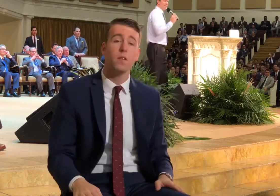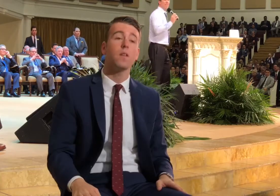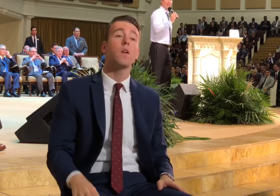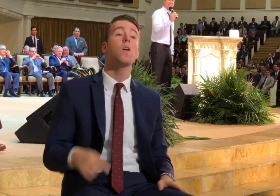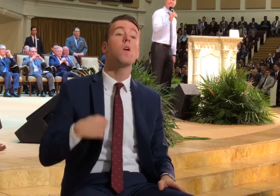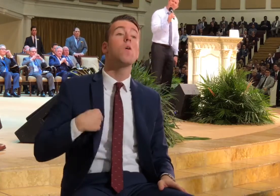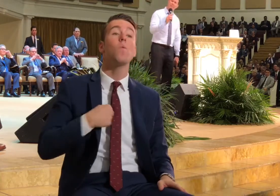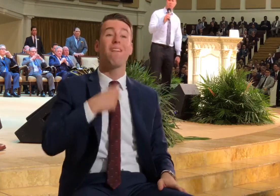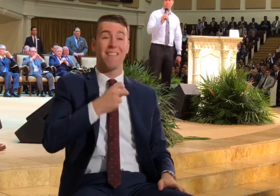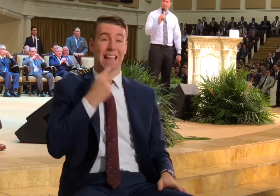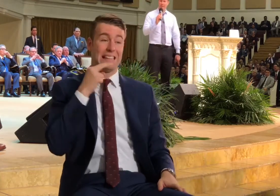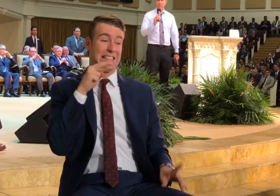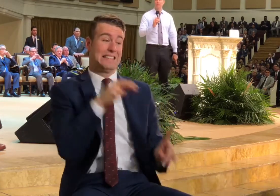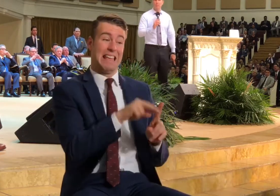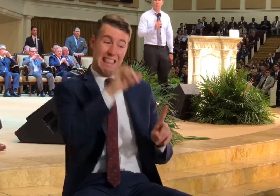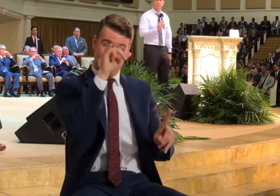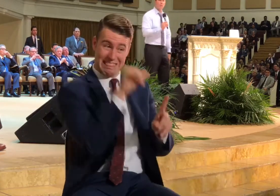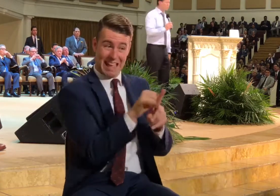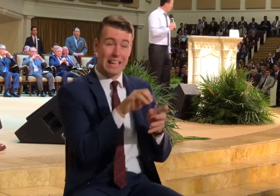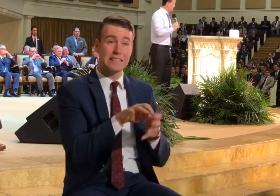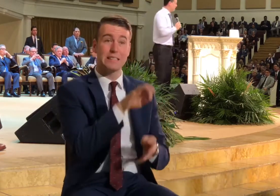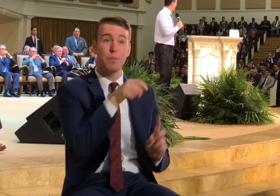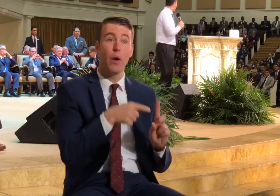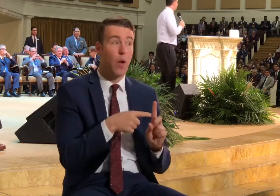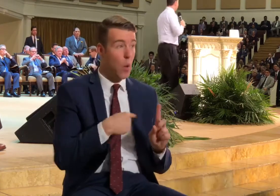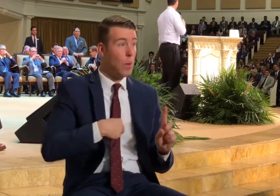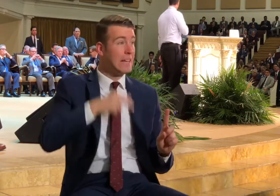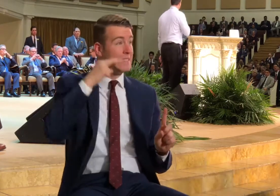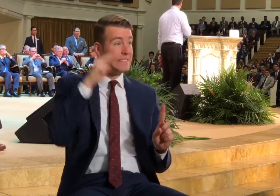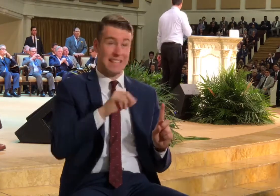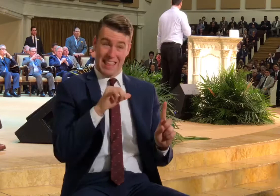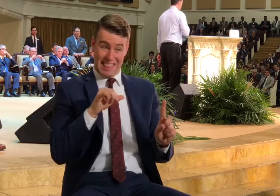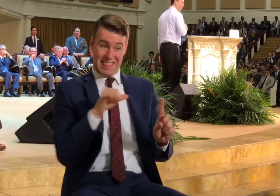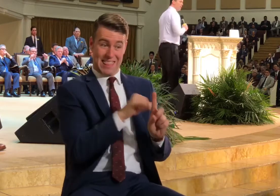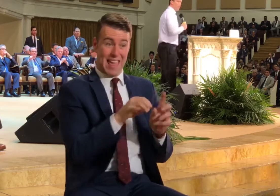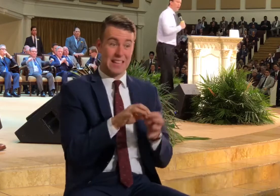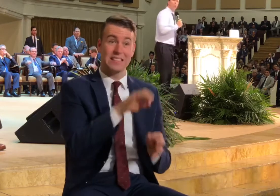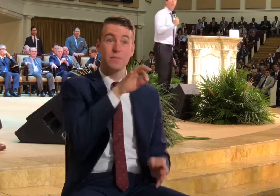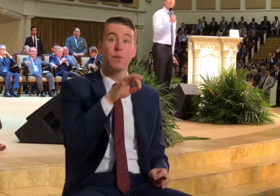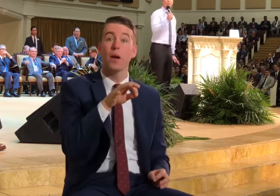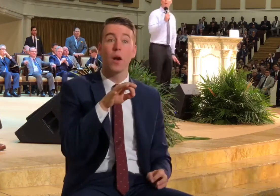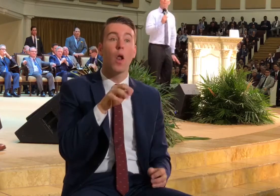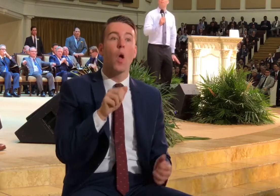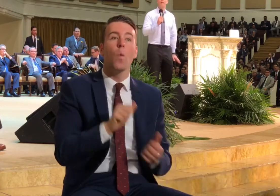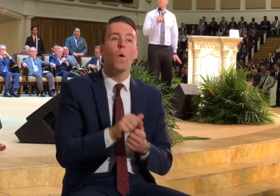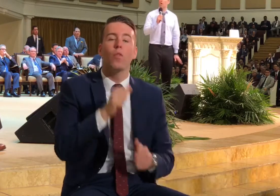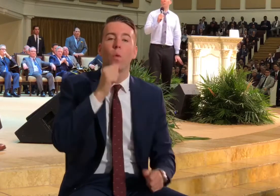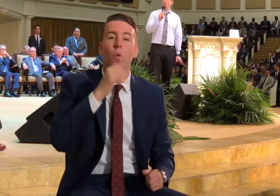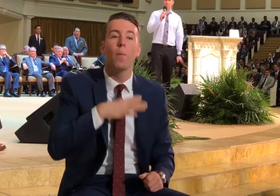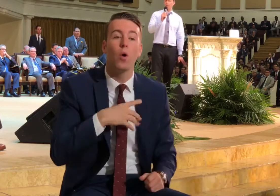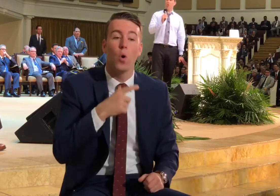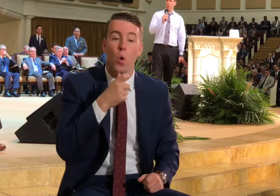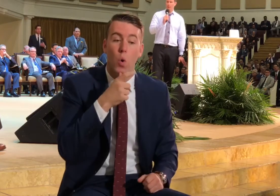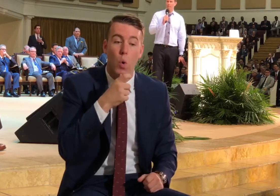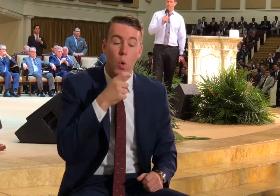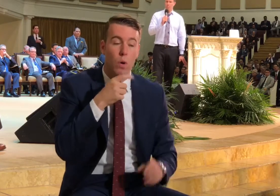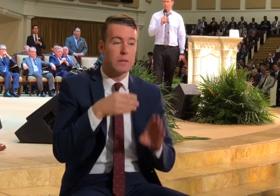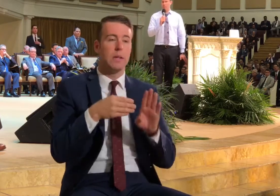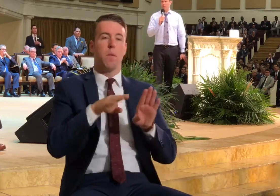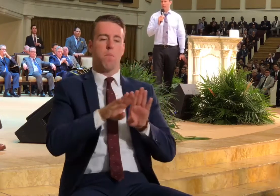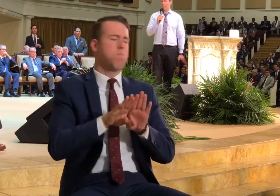We see that same spirit. We see that same spirit when a woman breaks open the